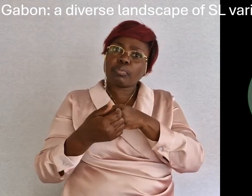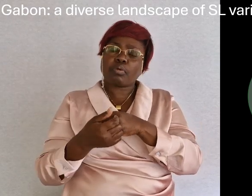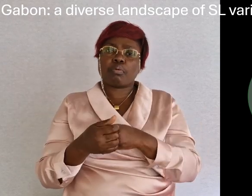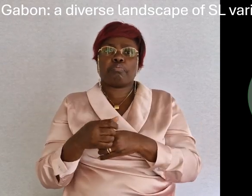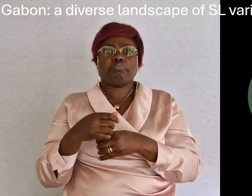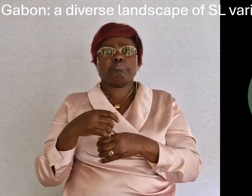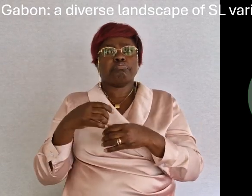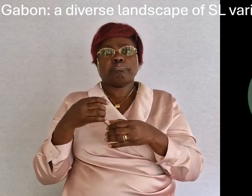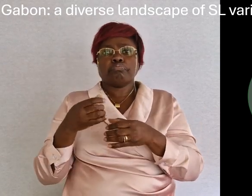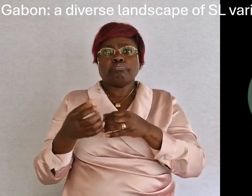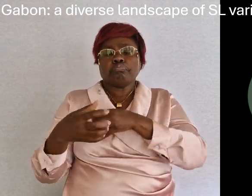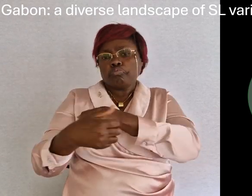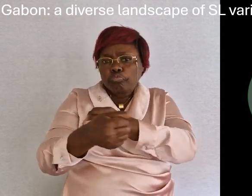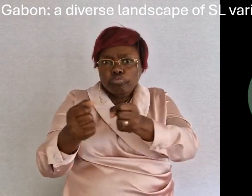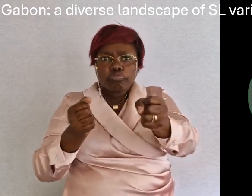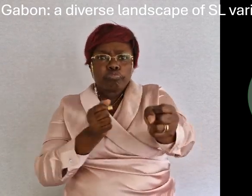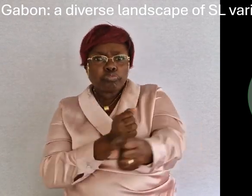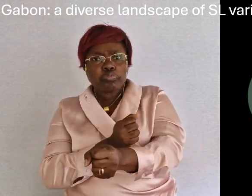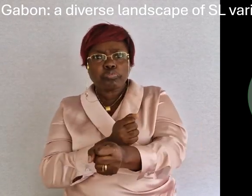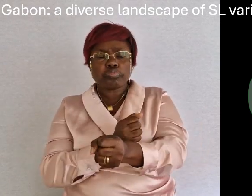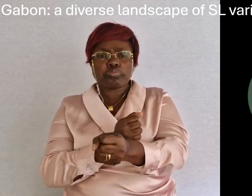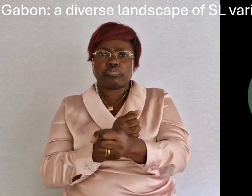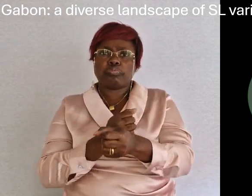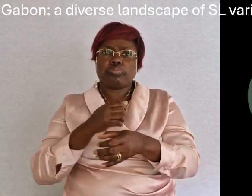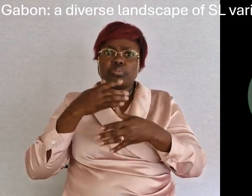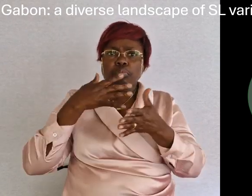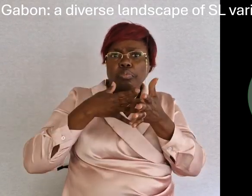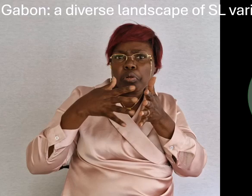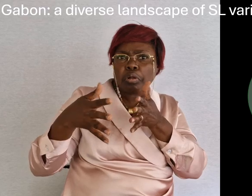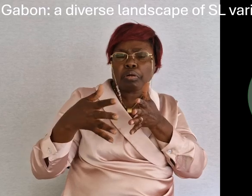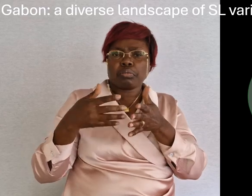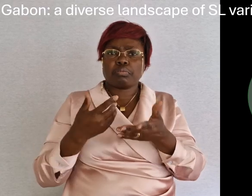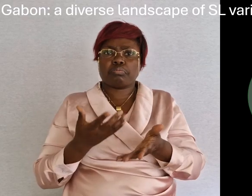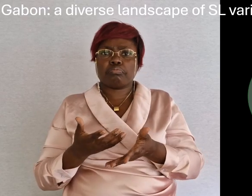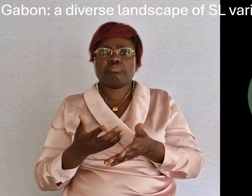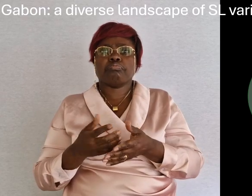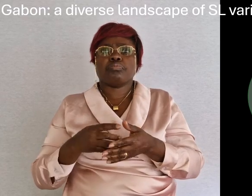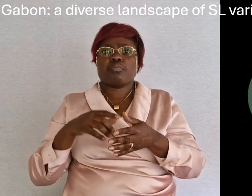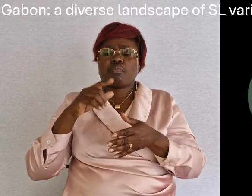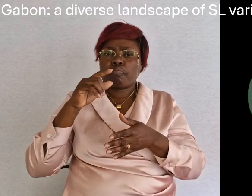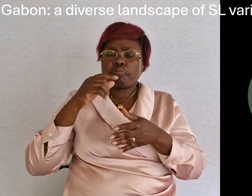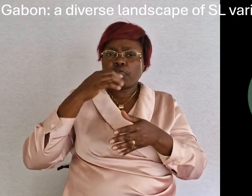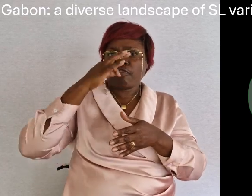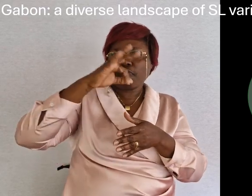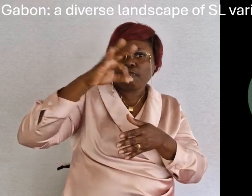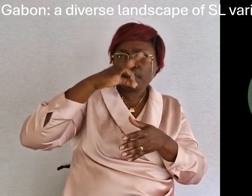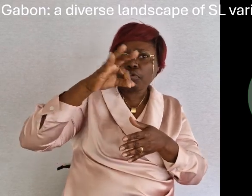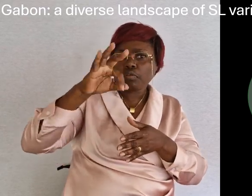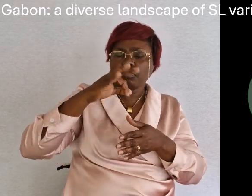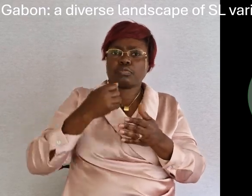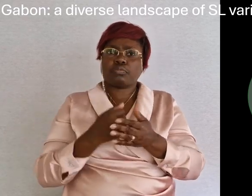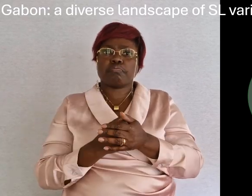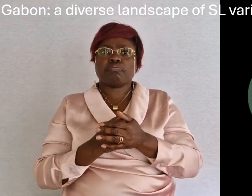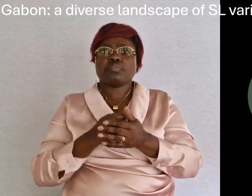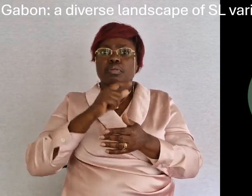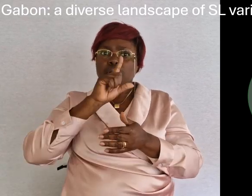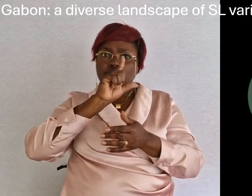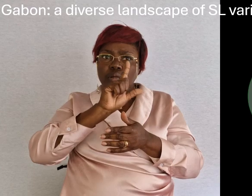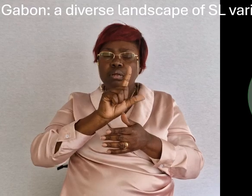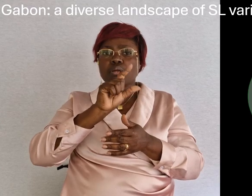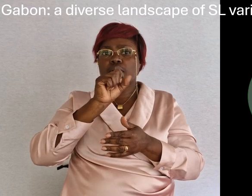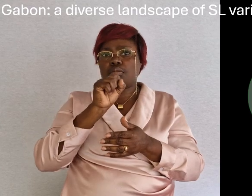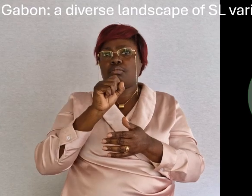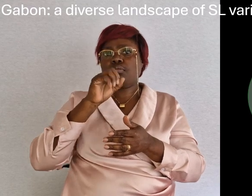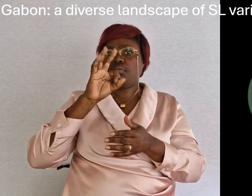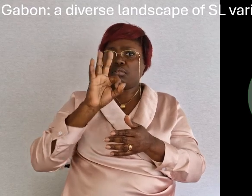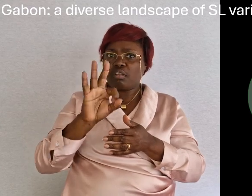said, oh, we'll take over, and they basically replaced the sign language with French Sign